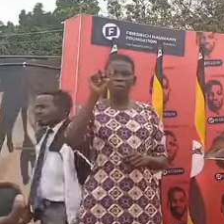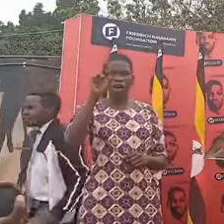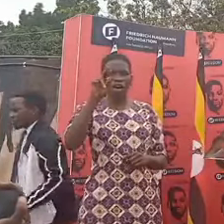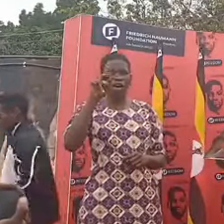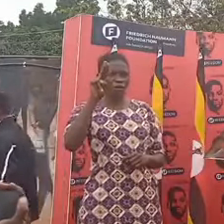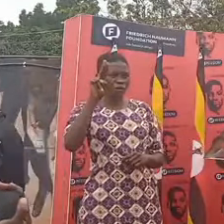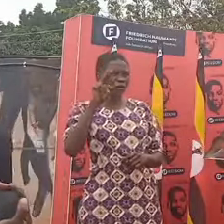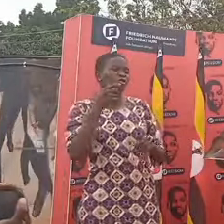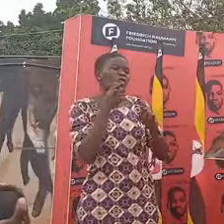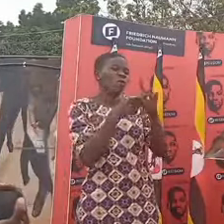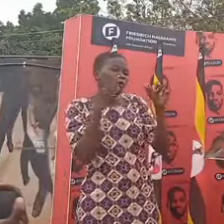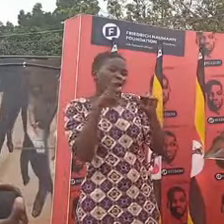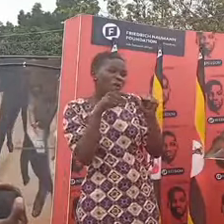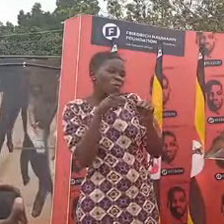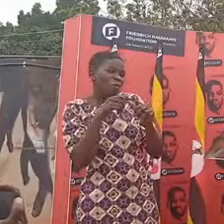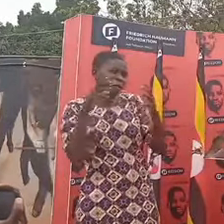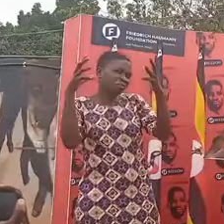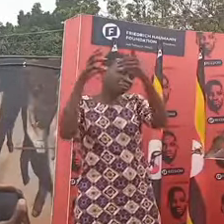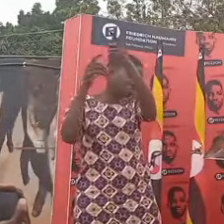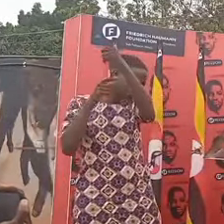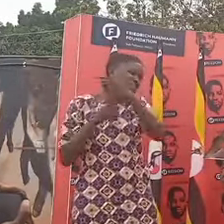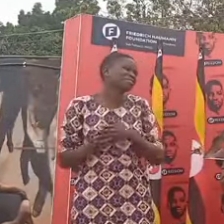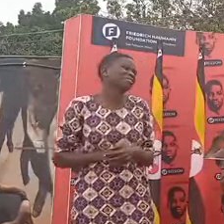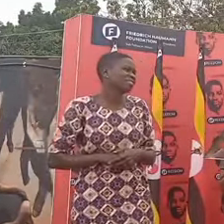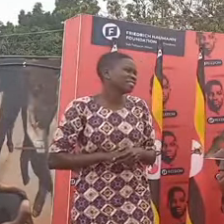Thank you, thank you, thank you so much. Uganda.